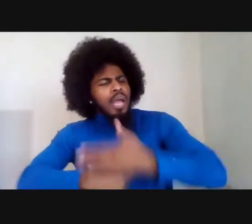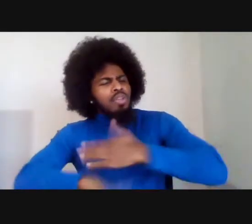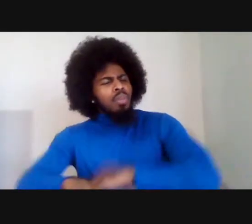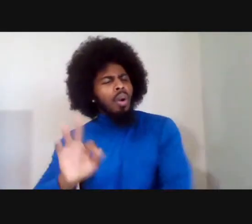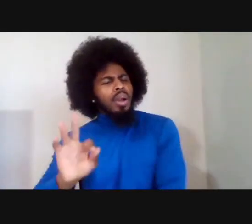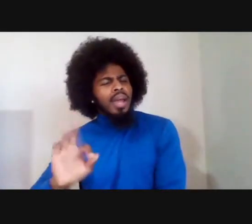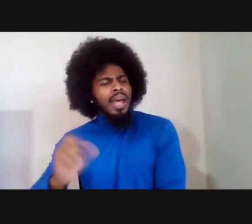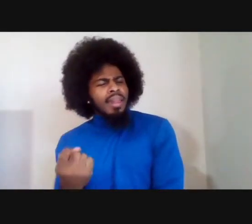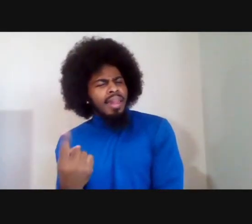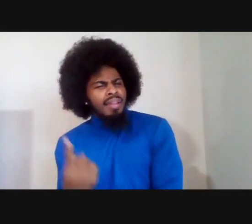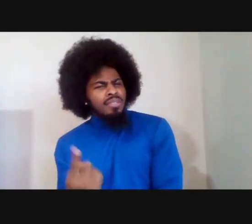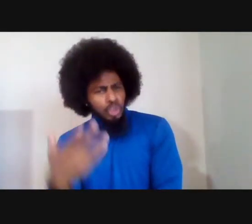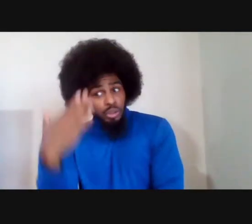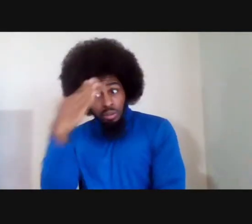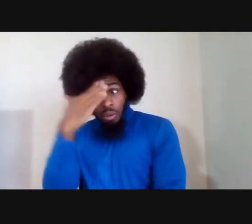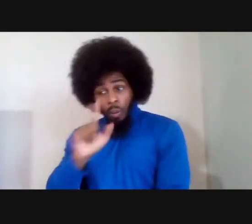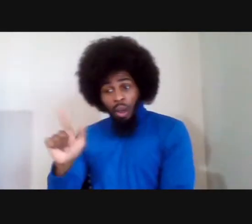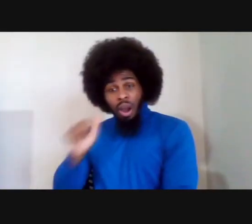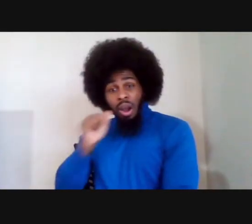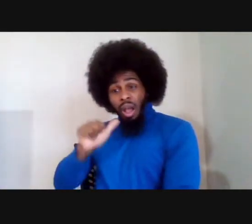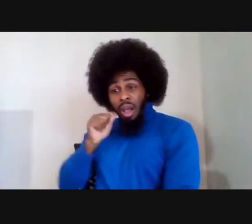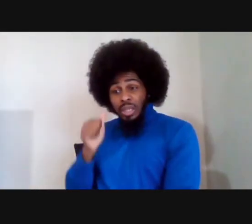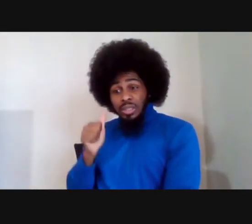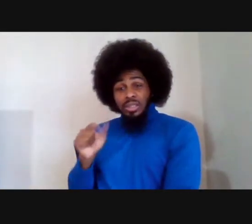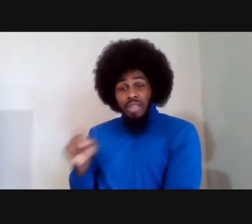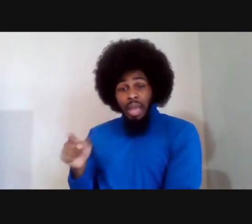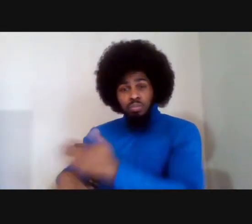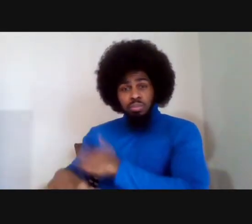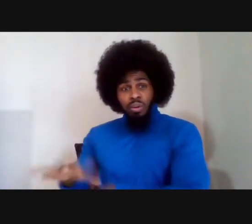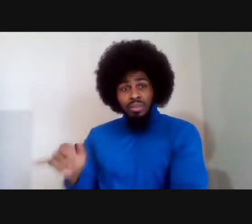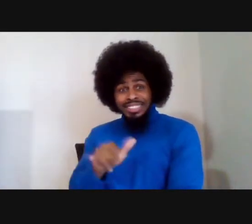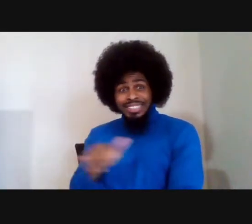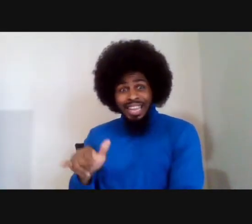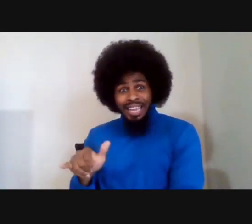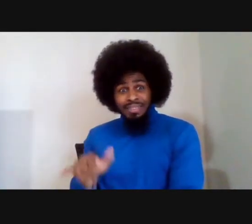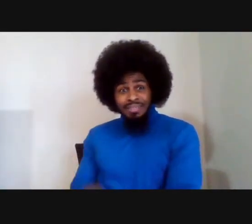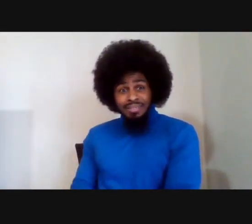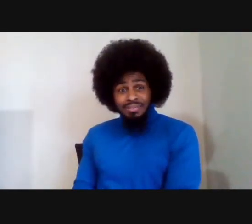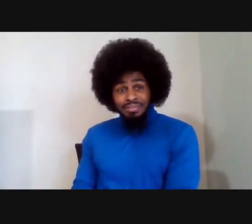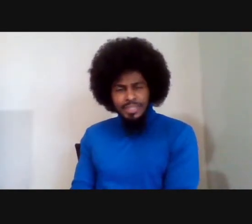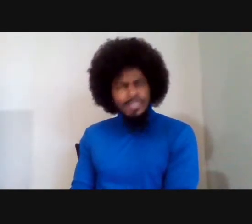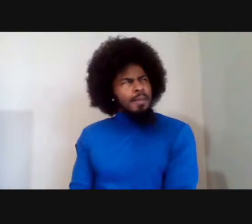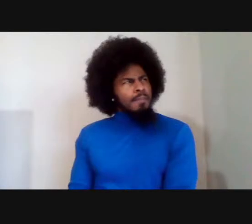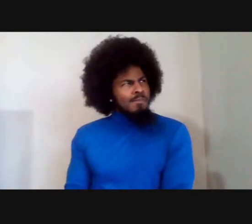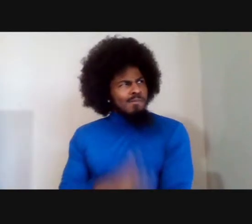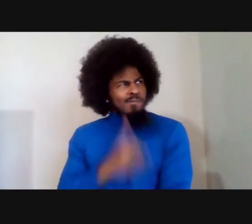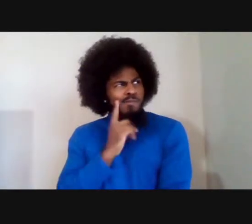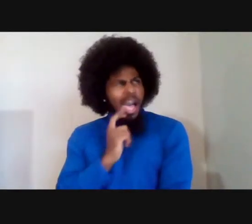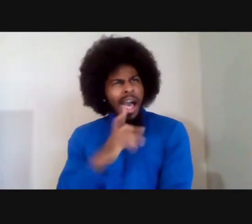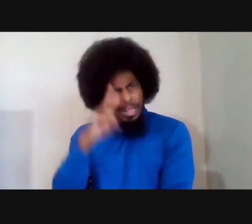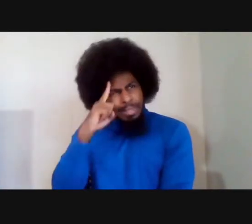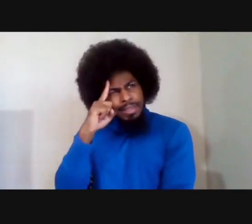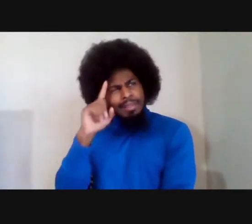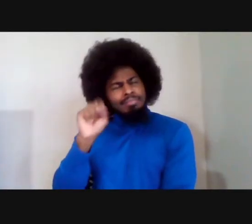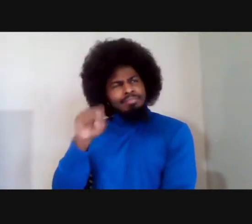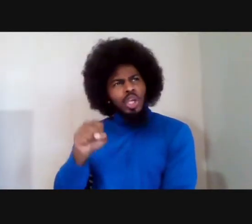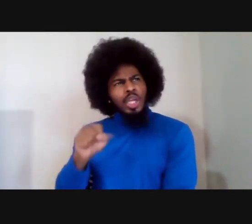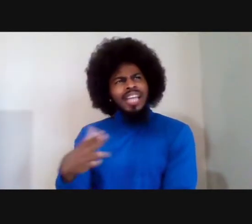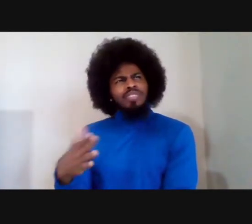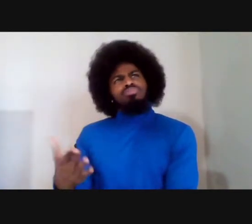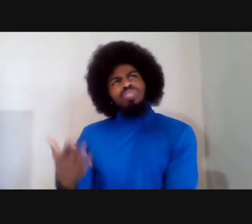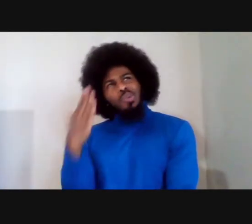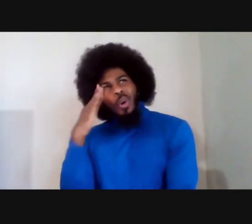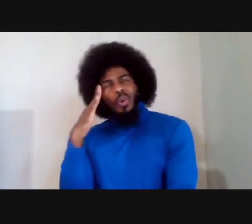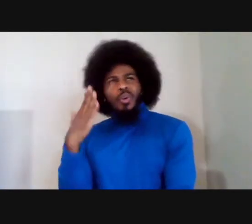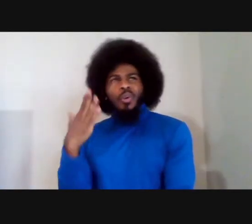9/11, does she know that she has an Aunt Drew that's on the, born on the same date? I think so. I think she heard of her, but she doesn't really like know